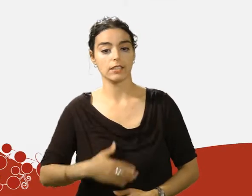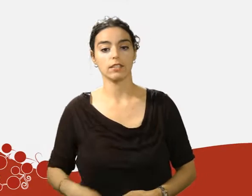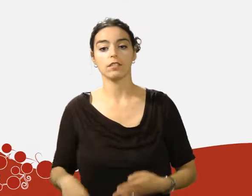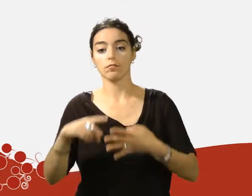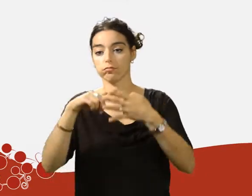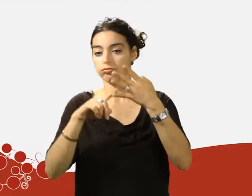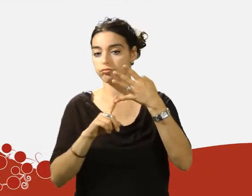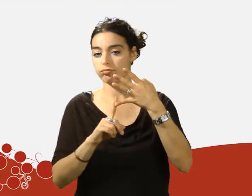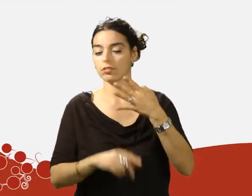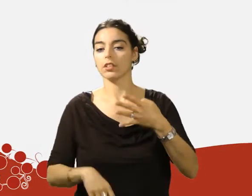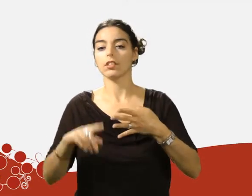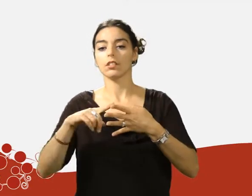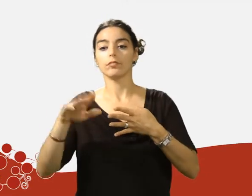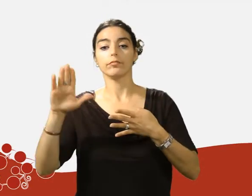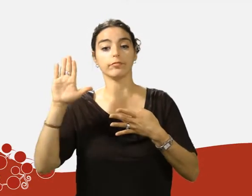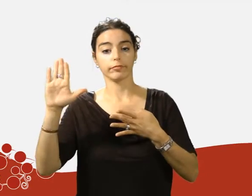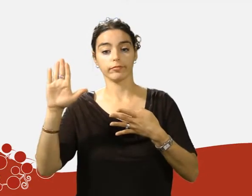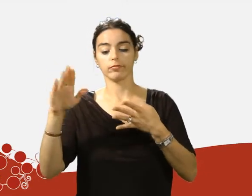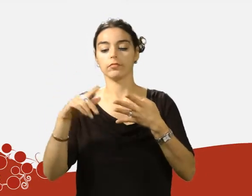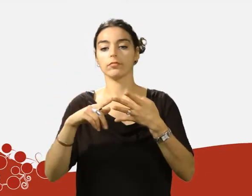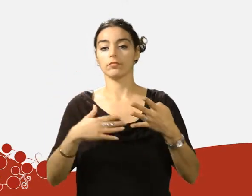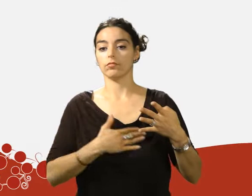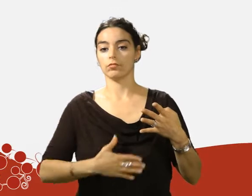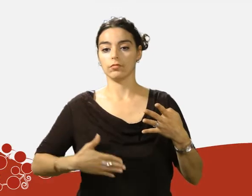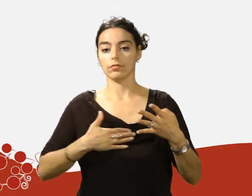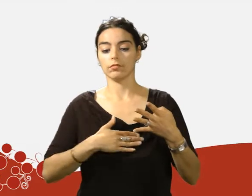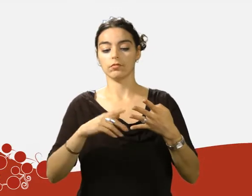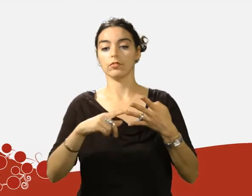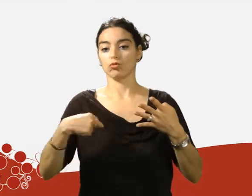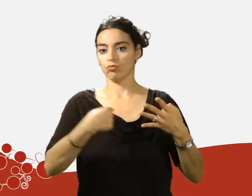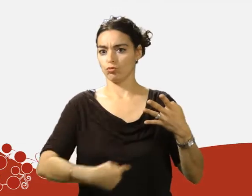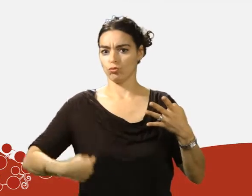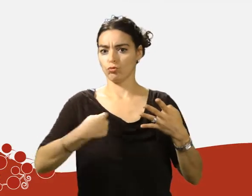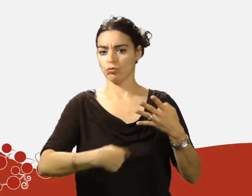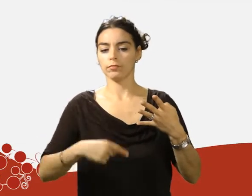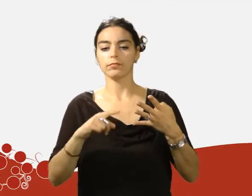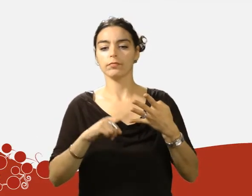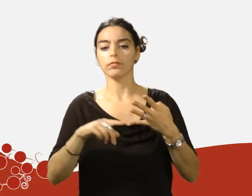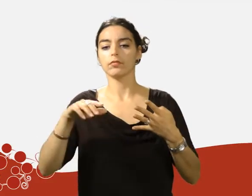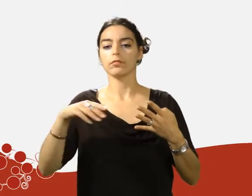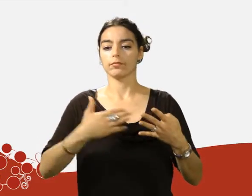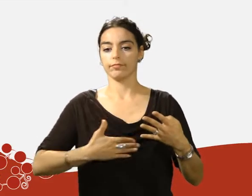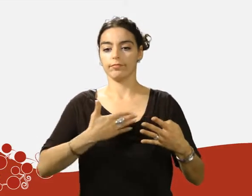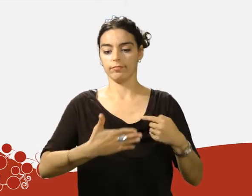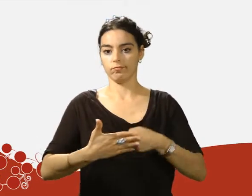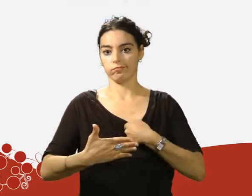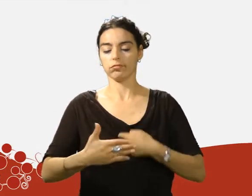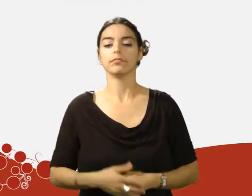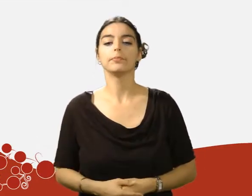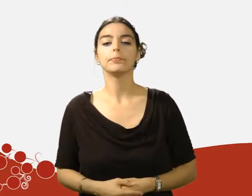please. This is the hand shape. The location is on the chest. The movement is circular. The palm